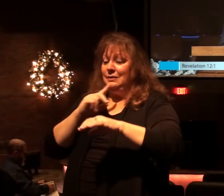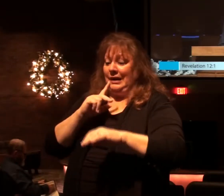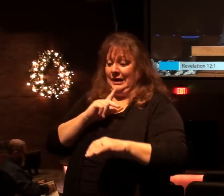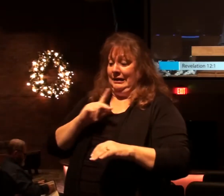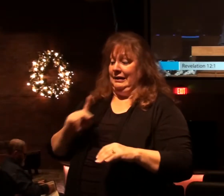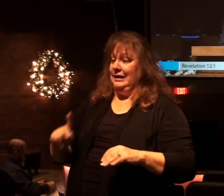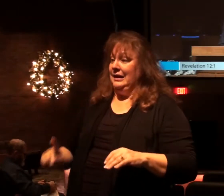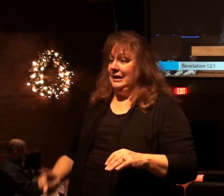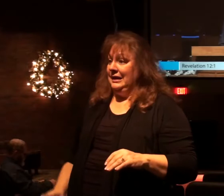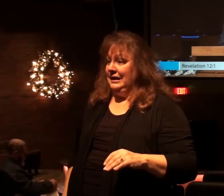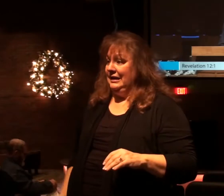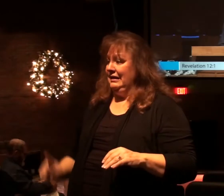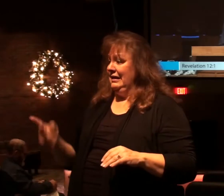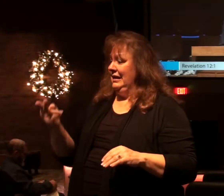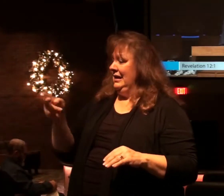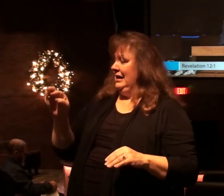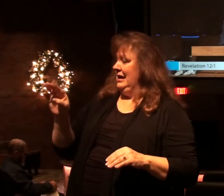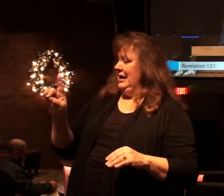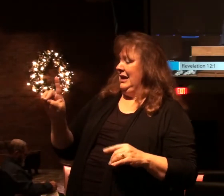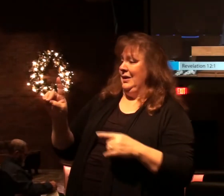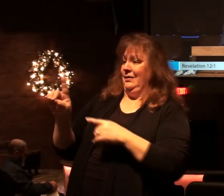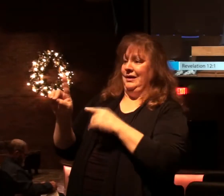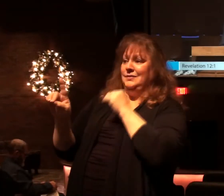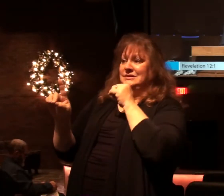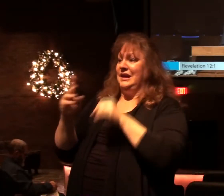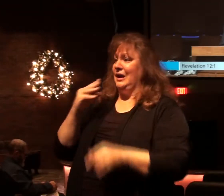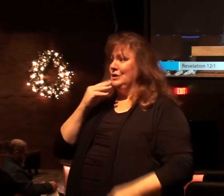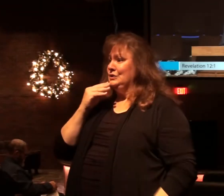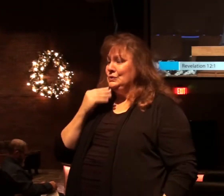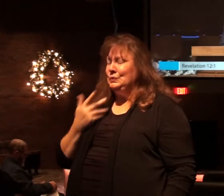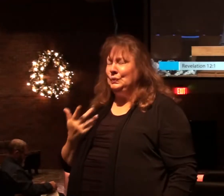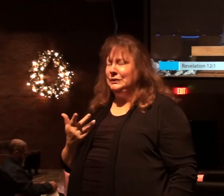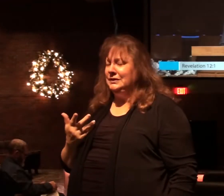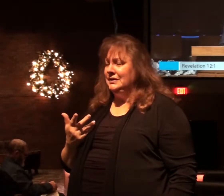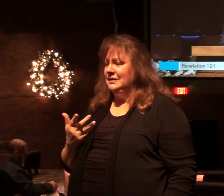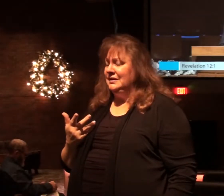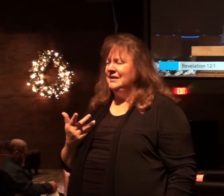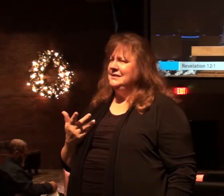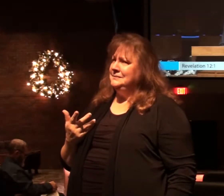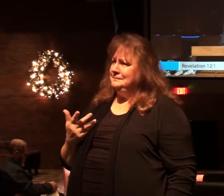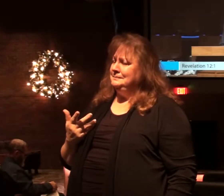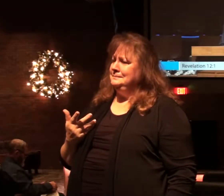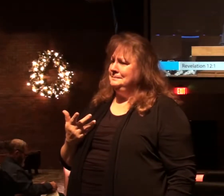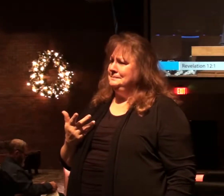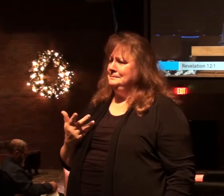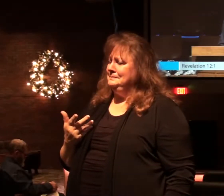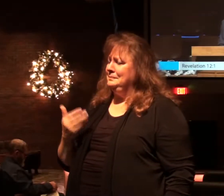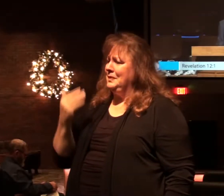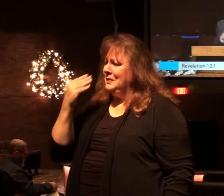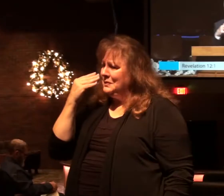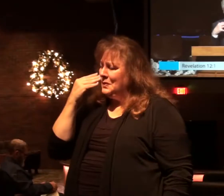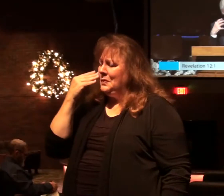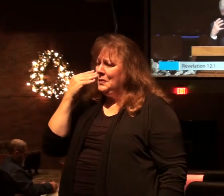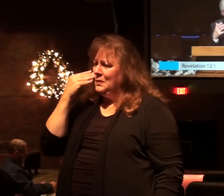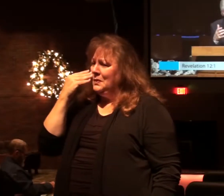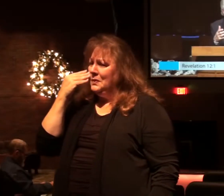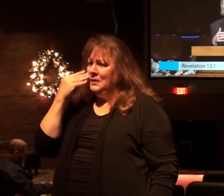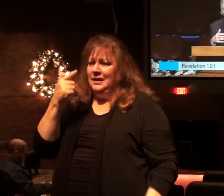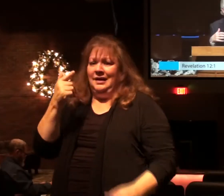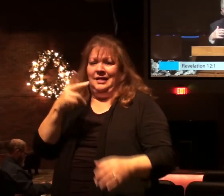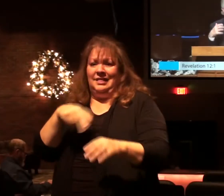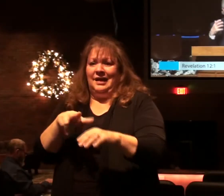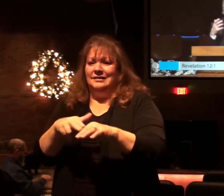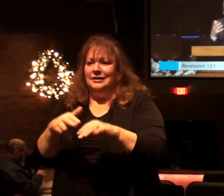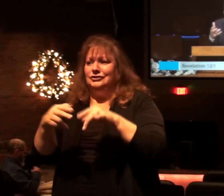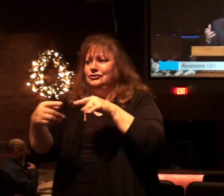king, Herod, who was not even a Jew himself. So, the nation had been struggling.